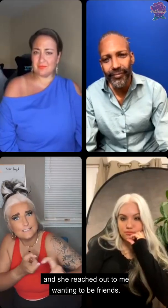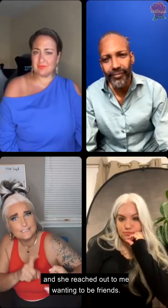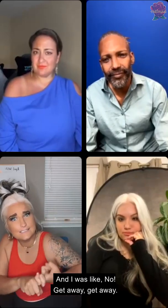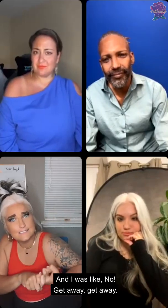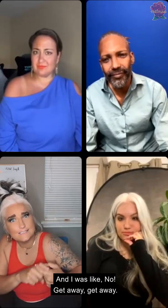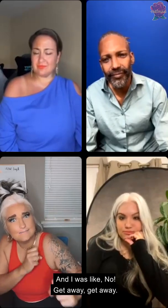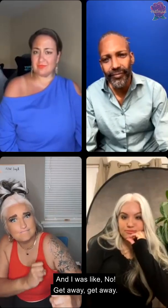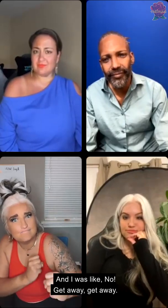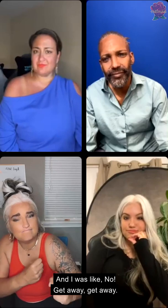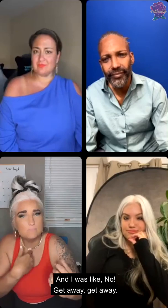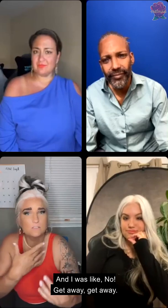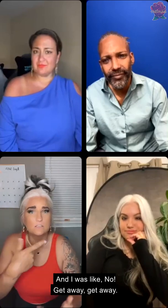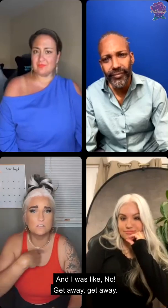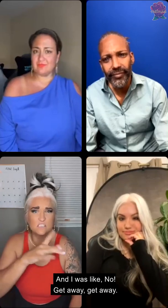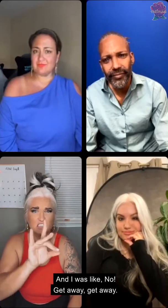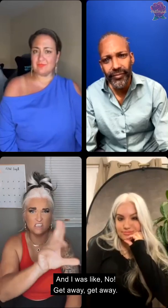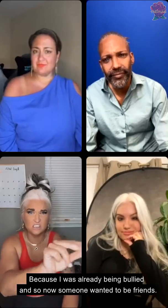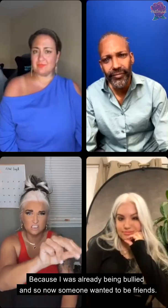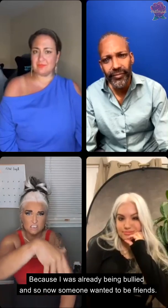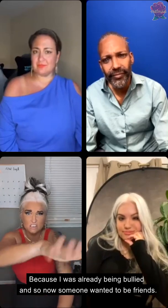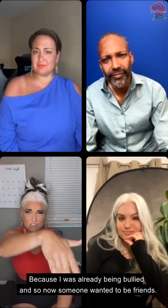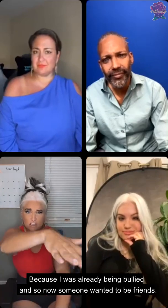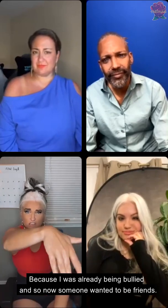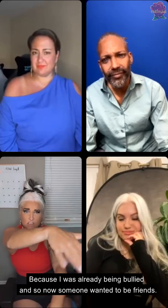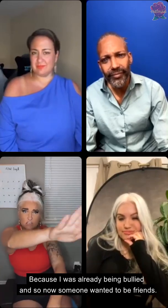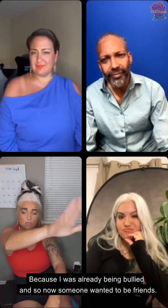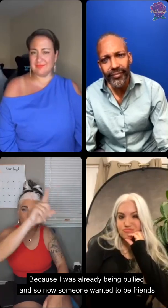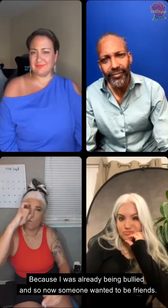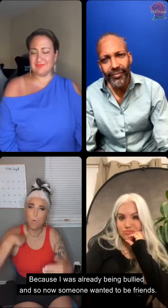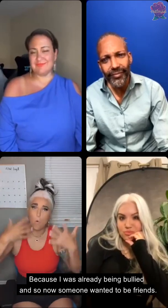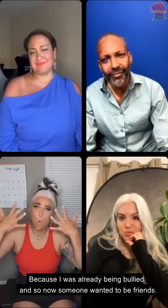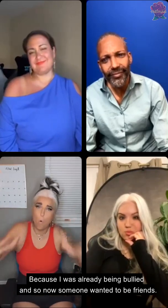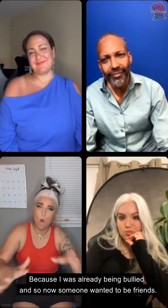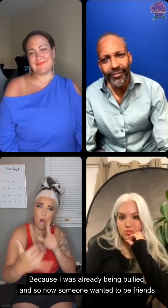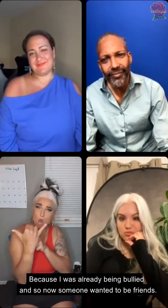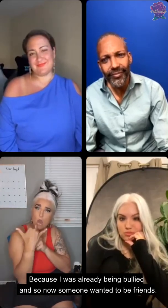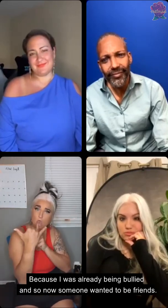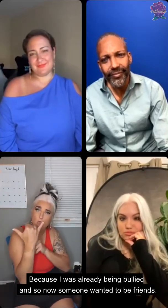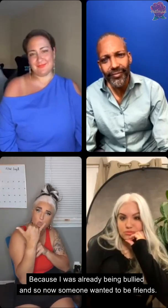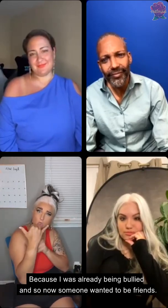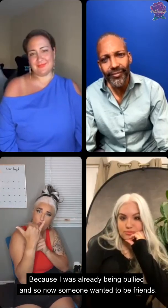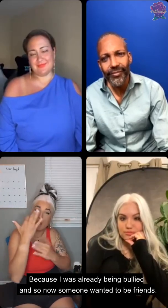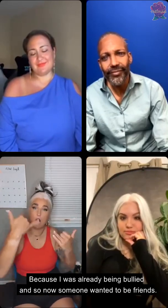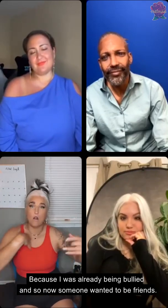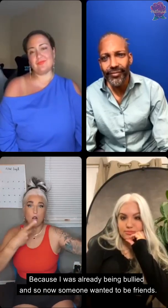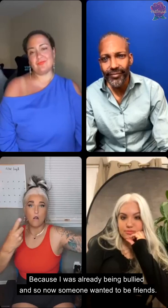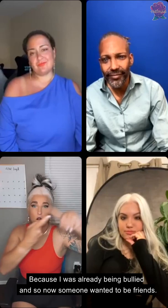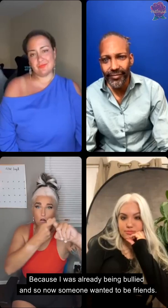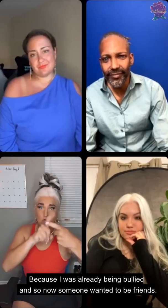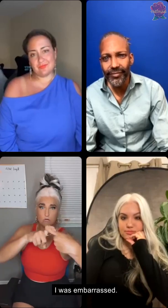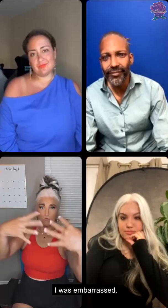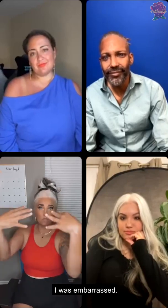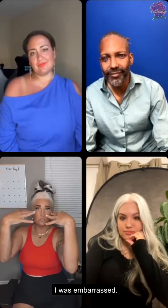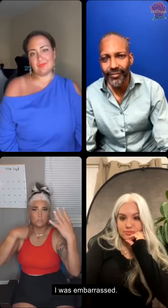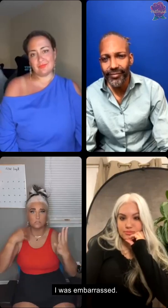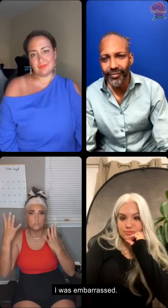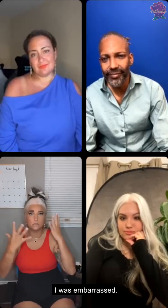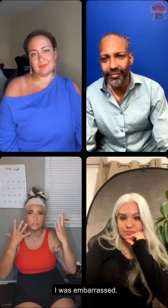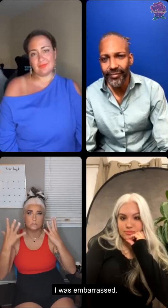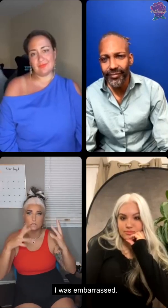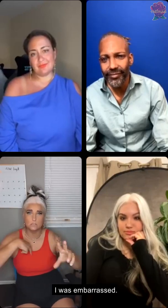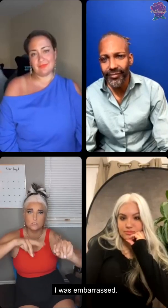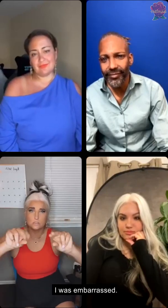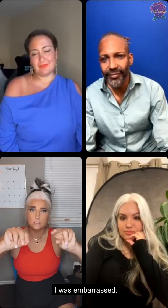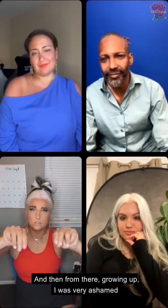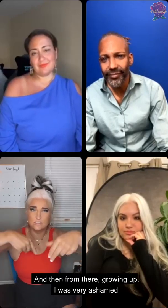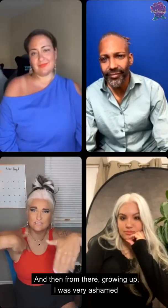friends. And I was like, no, get away. Because I was already being bullied. And so now, wanting to be friends, I